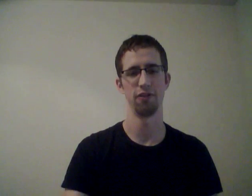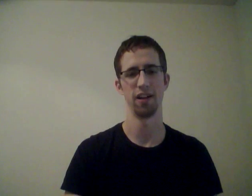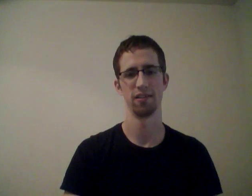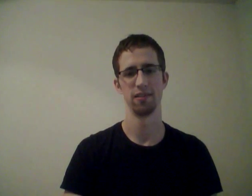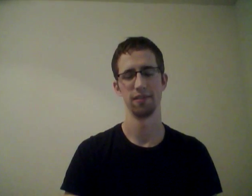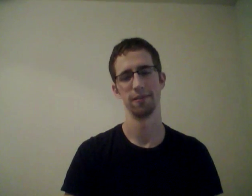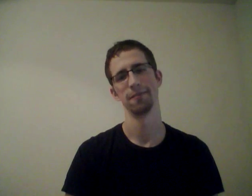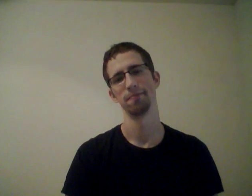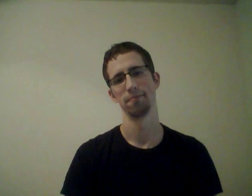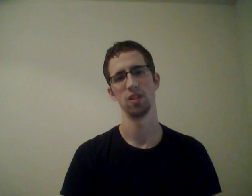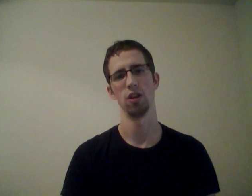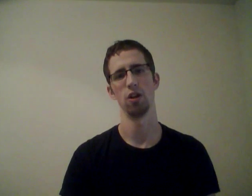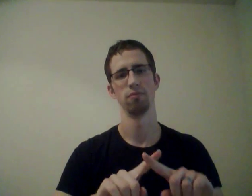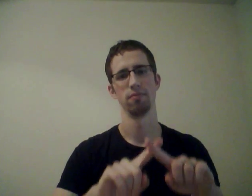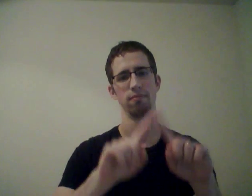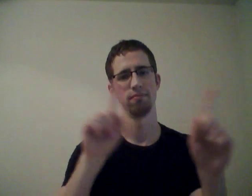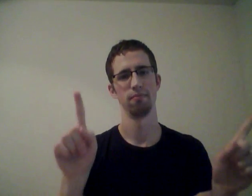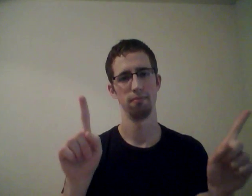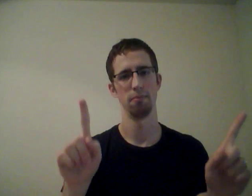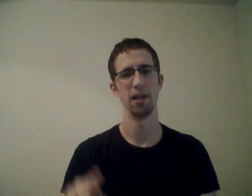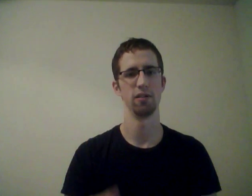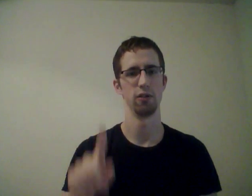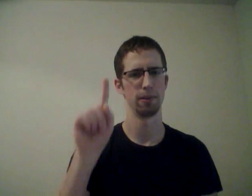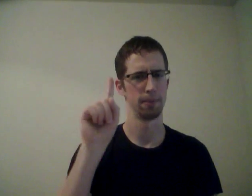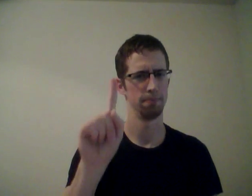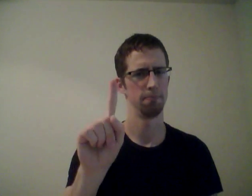different. So, but or but.